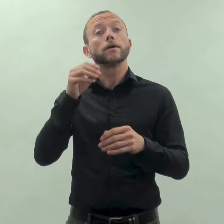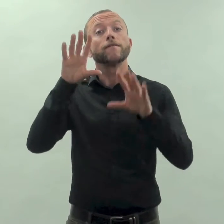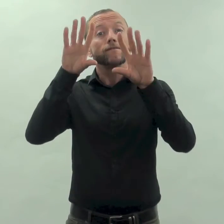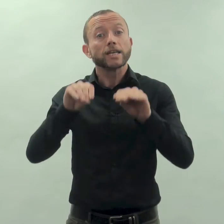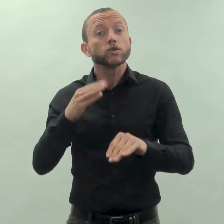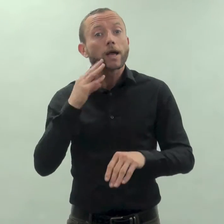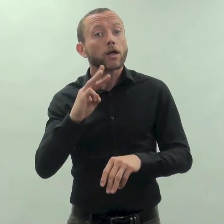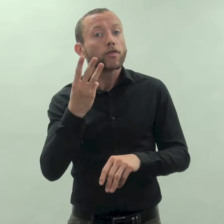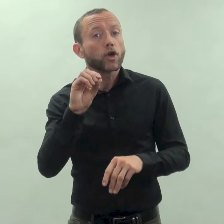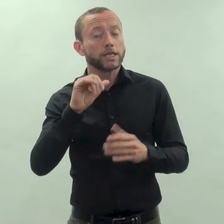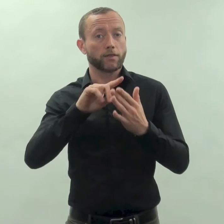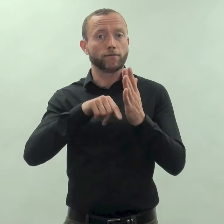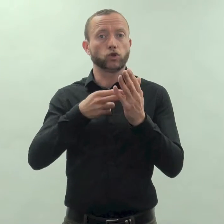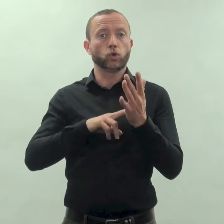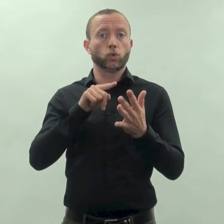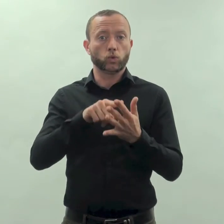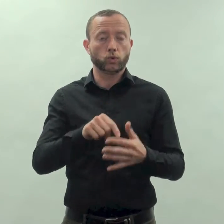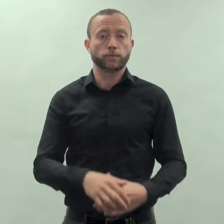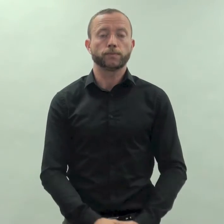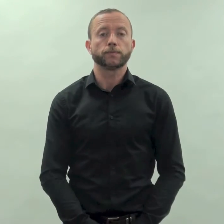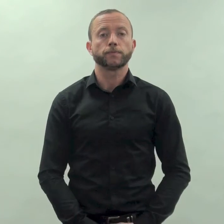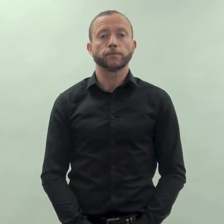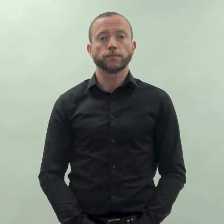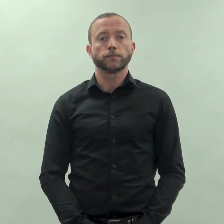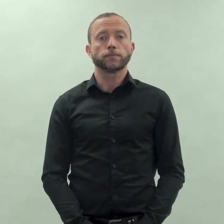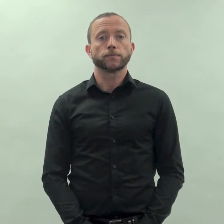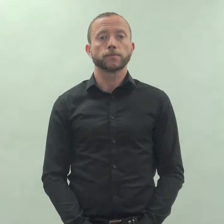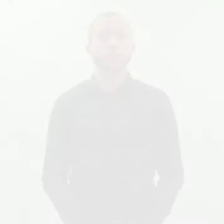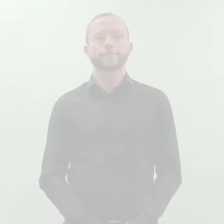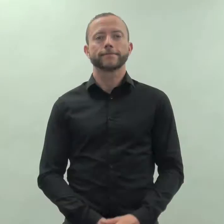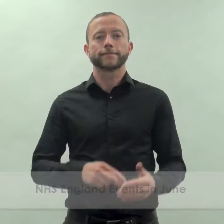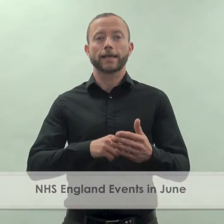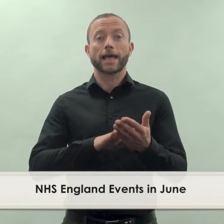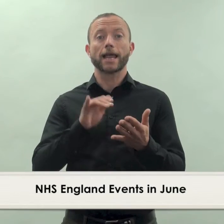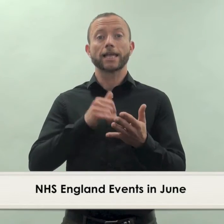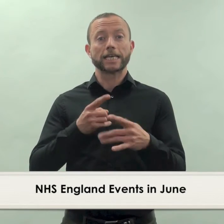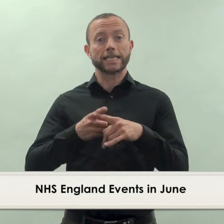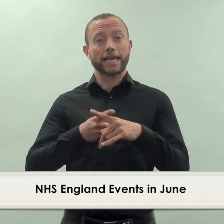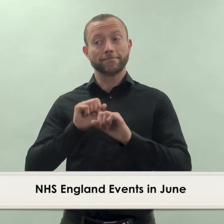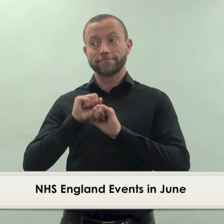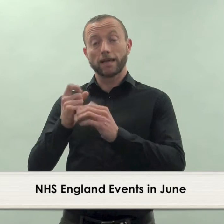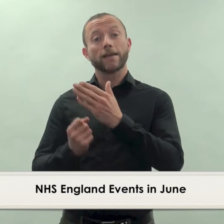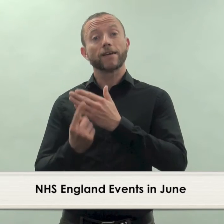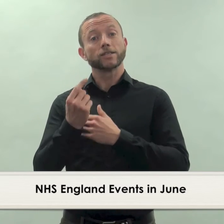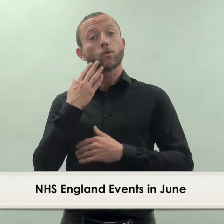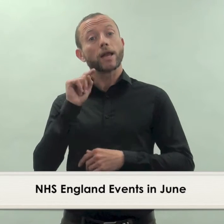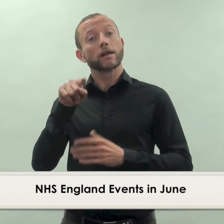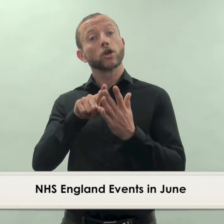Please send your views by 30th of June 2016. The National Association for Patient